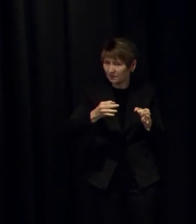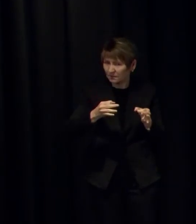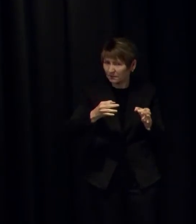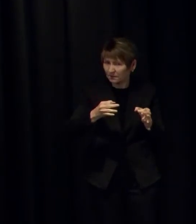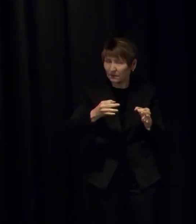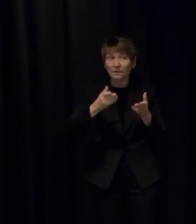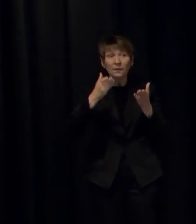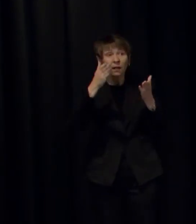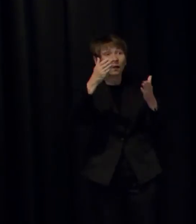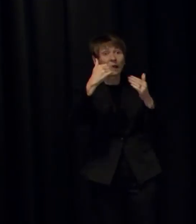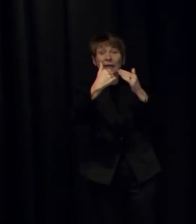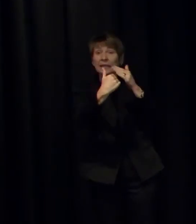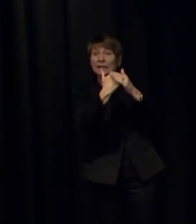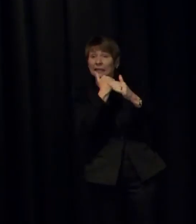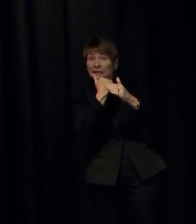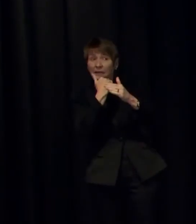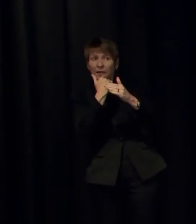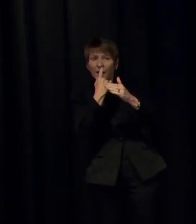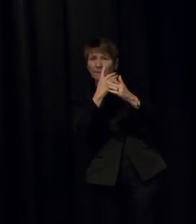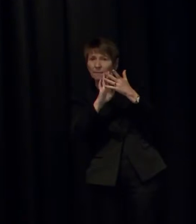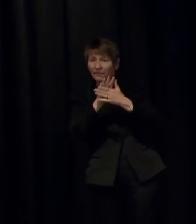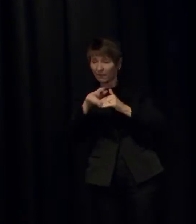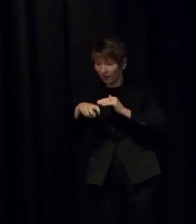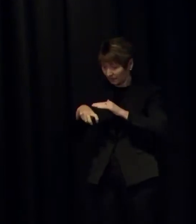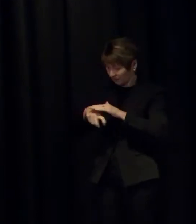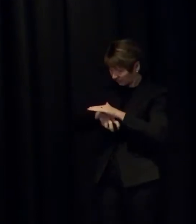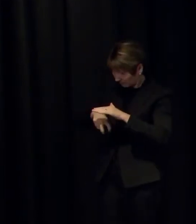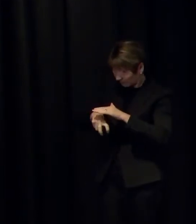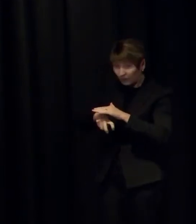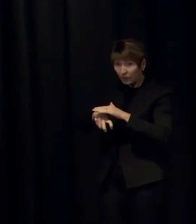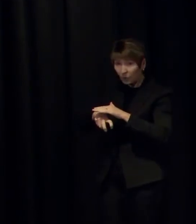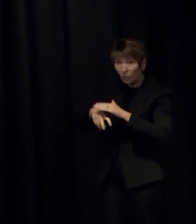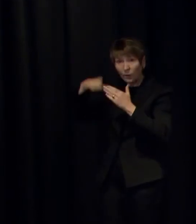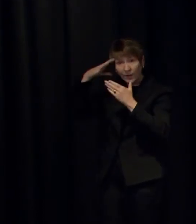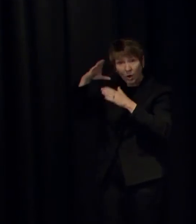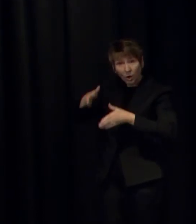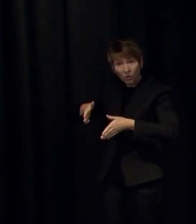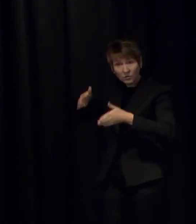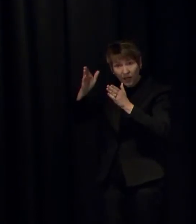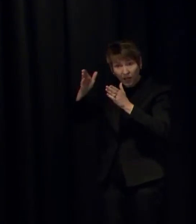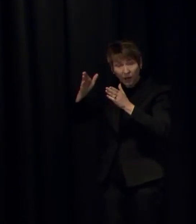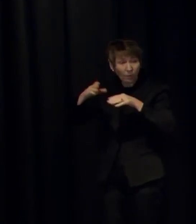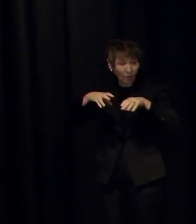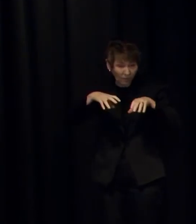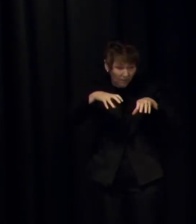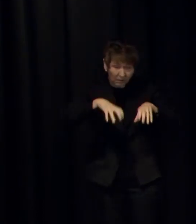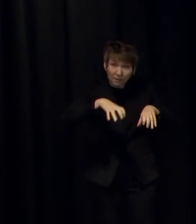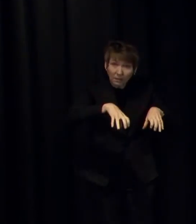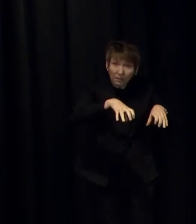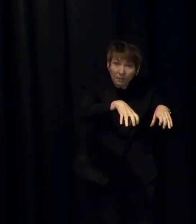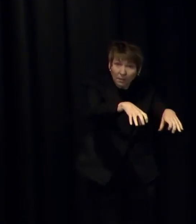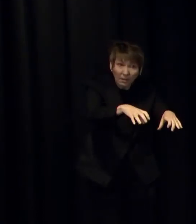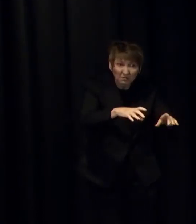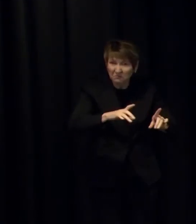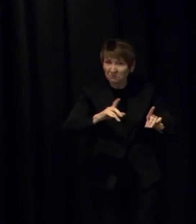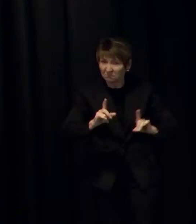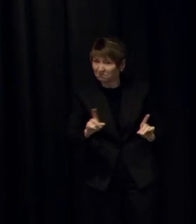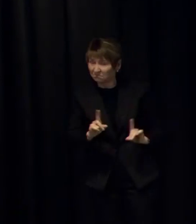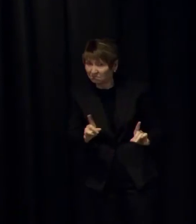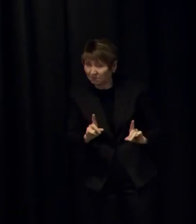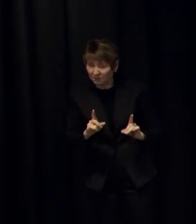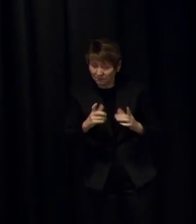very, very different. One of the most important developments on this exact issue, given the number